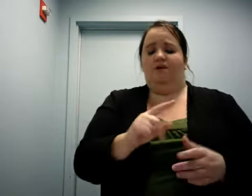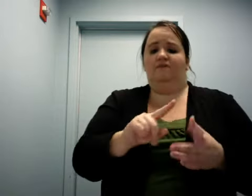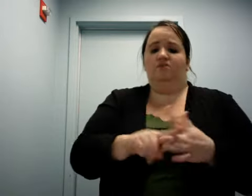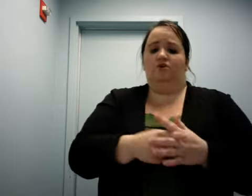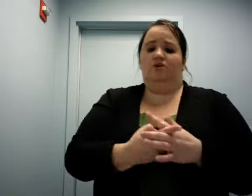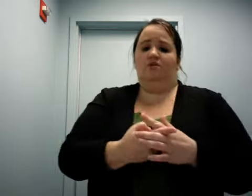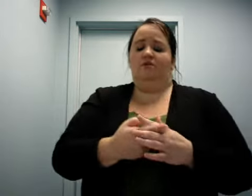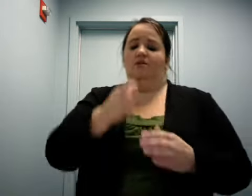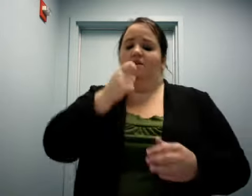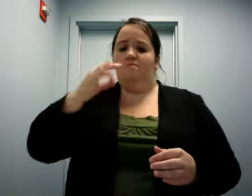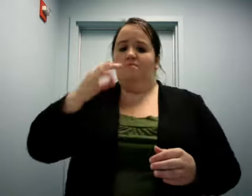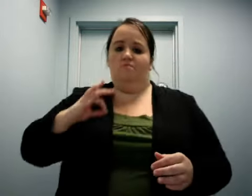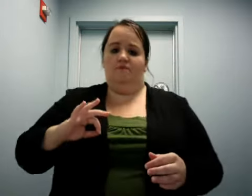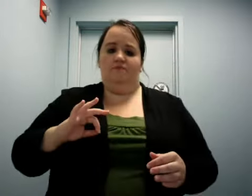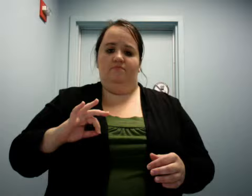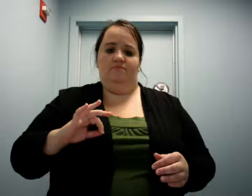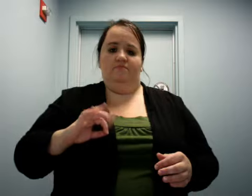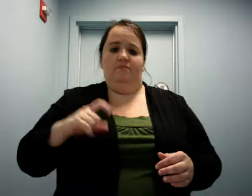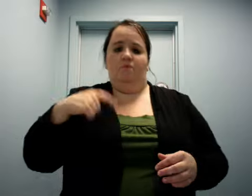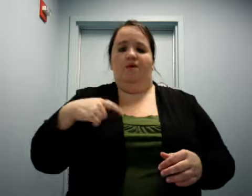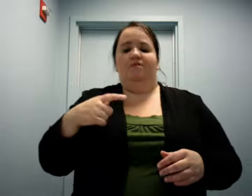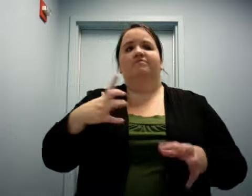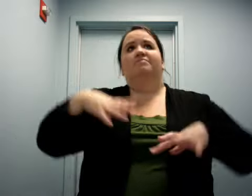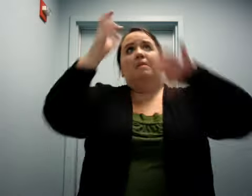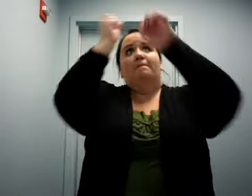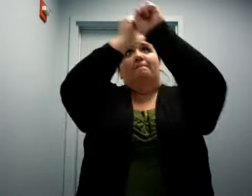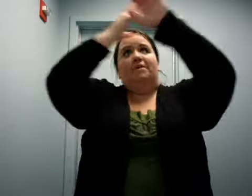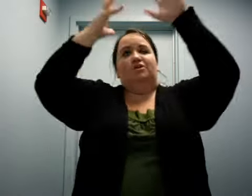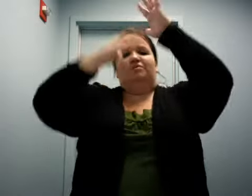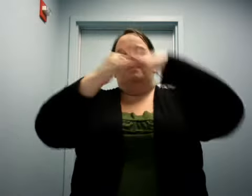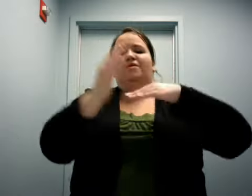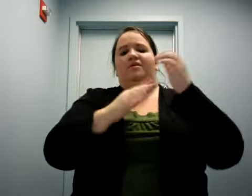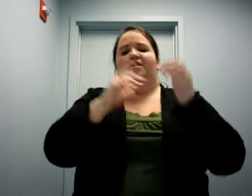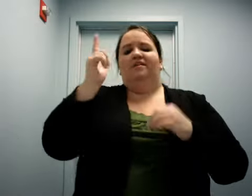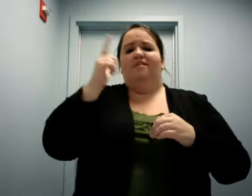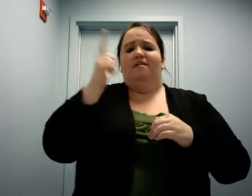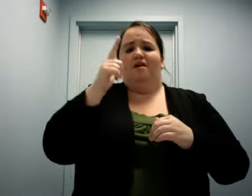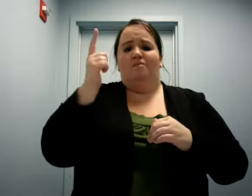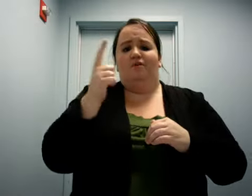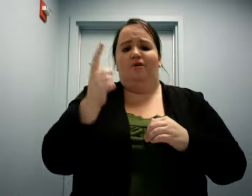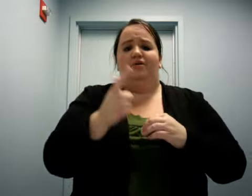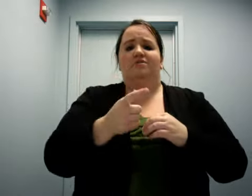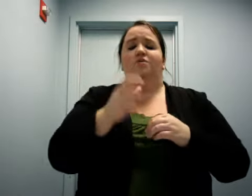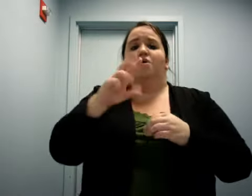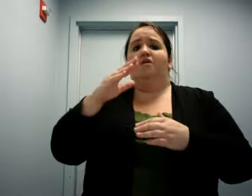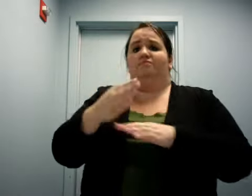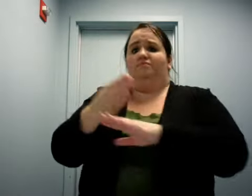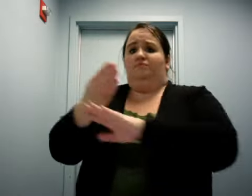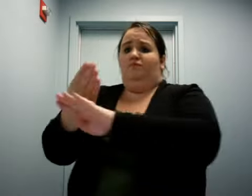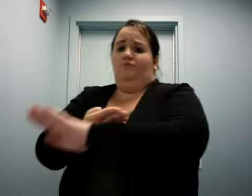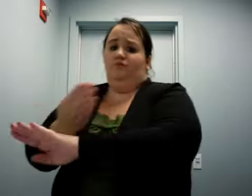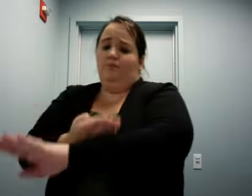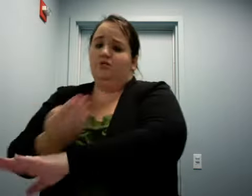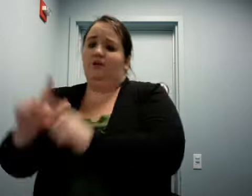we have big dreams of building libraries and refurbishing libraries that already exist and providing books for